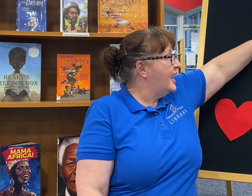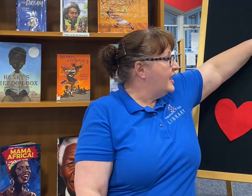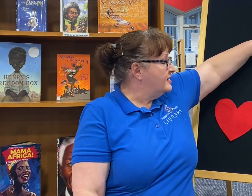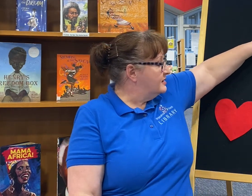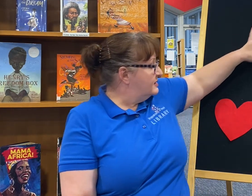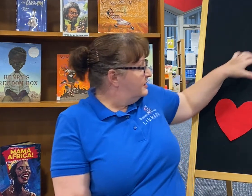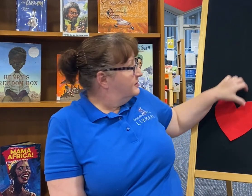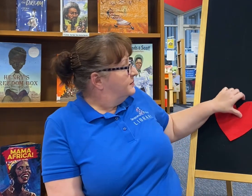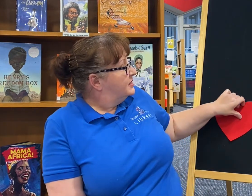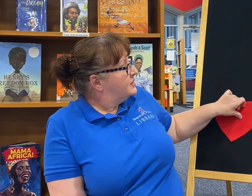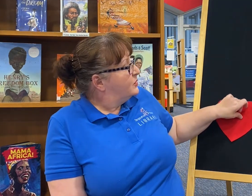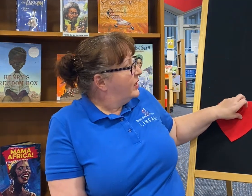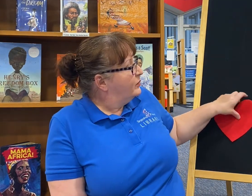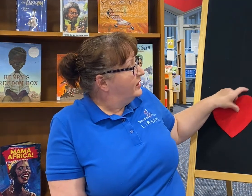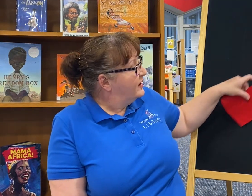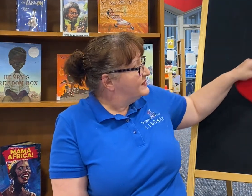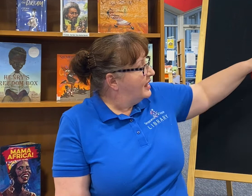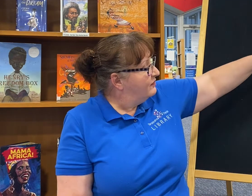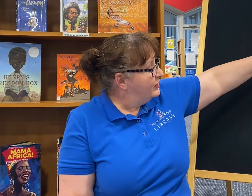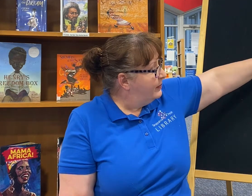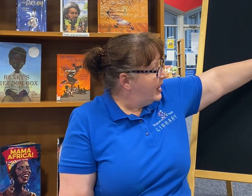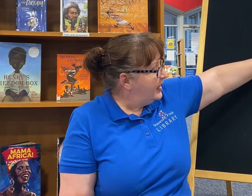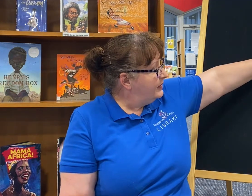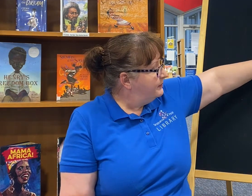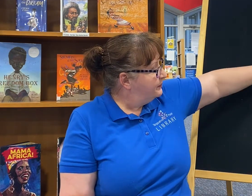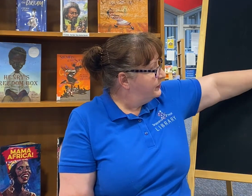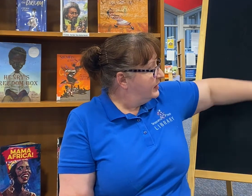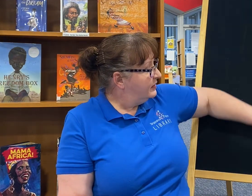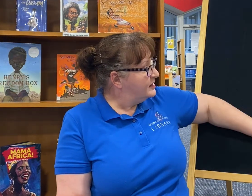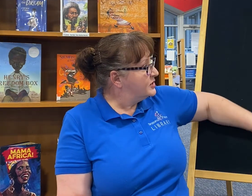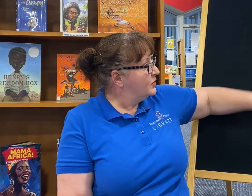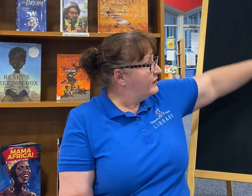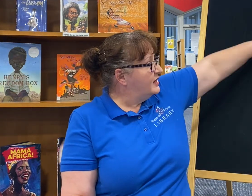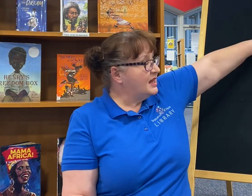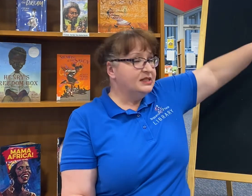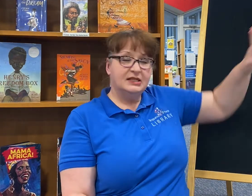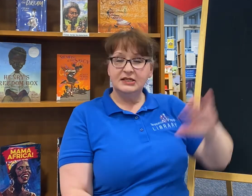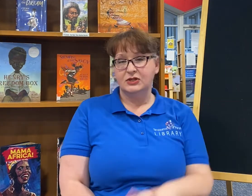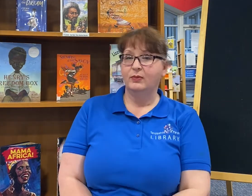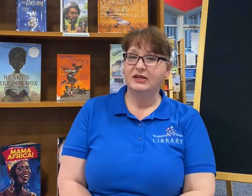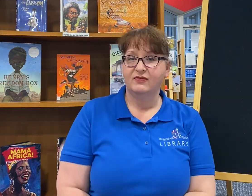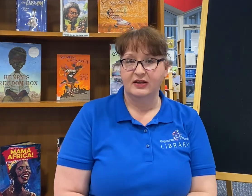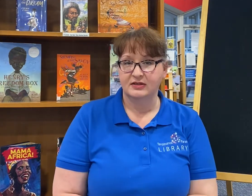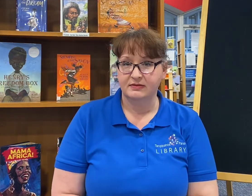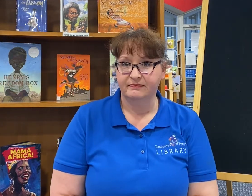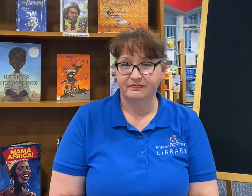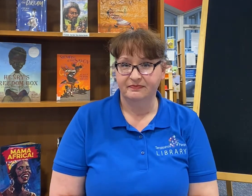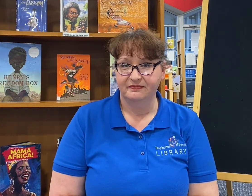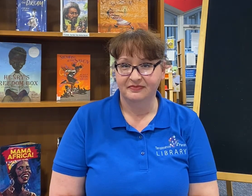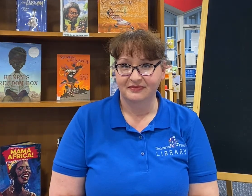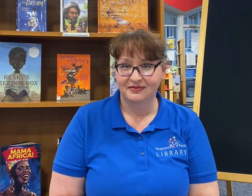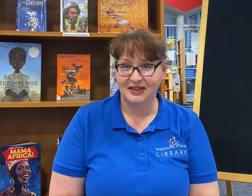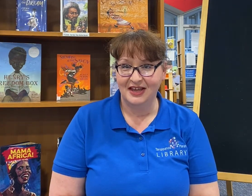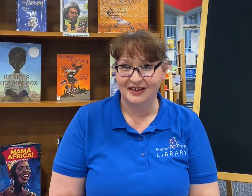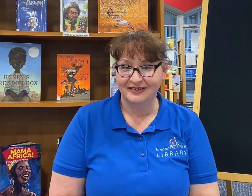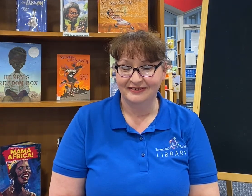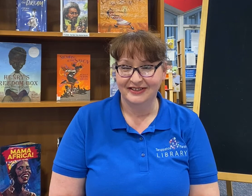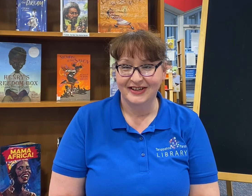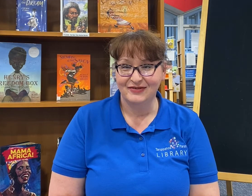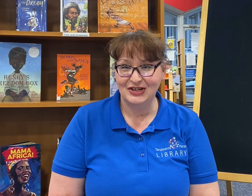end." So the red one loves everybody. These two are Valentines, and these two are best friends. What do you think? Ready to do your